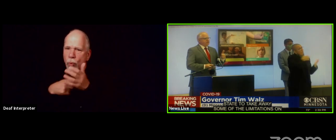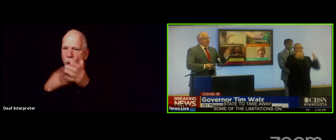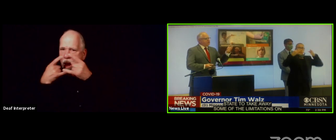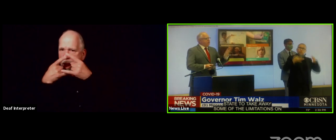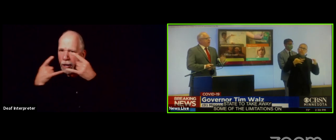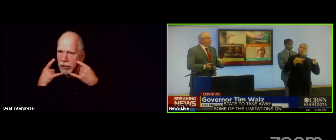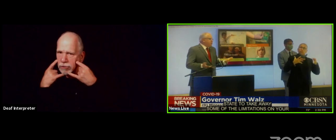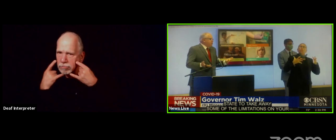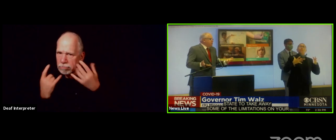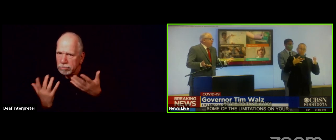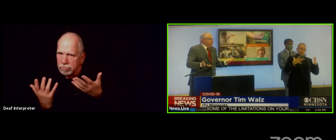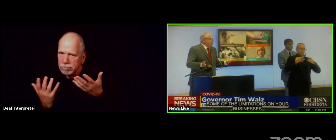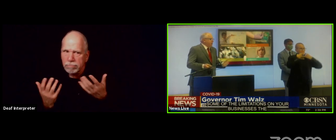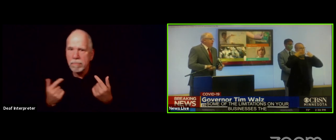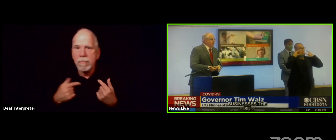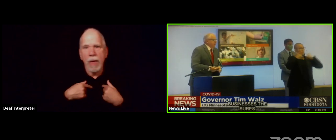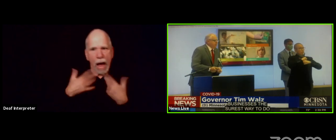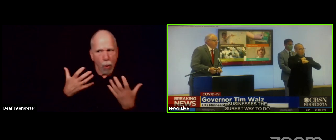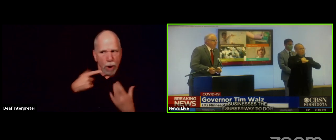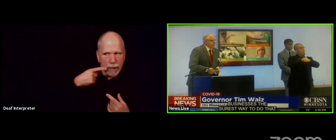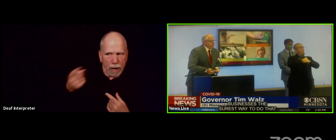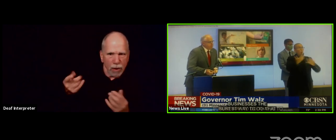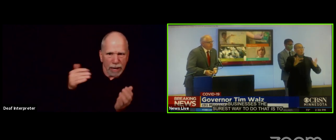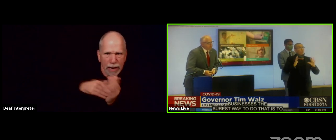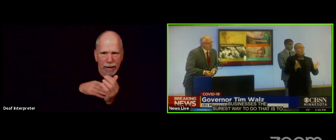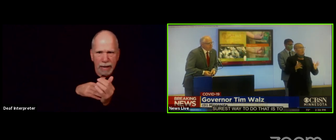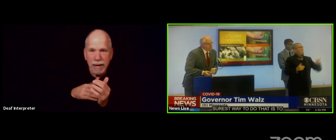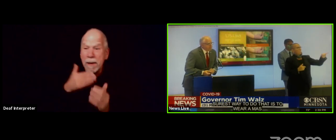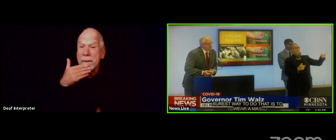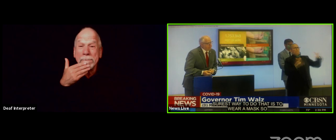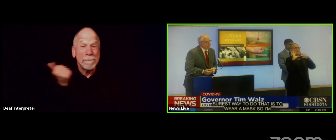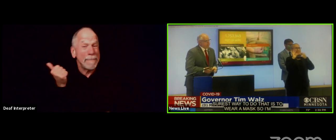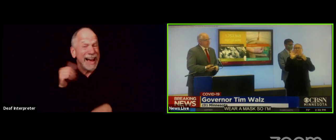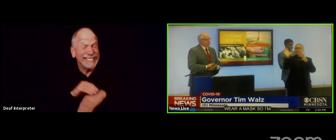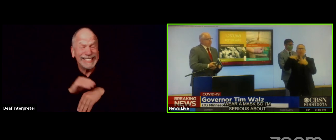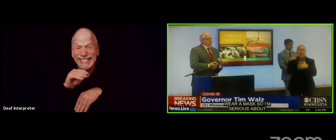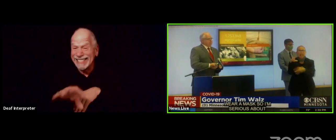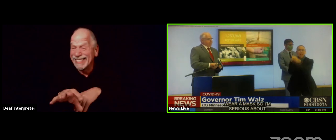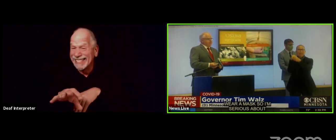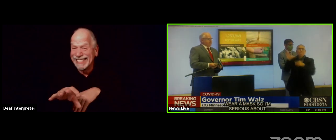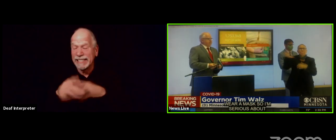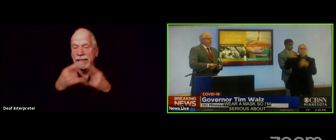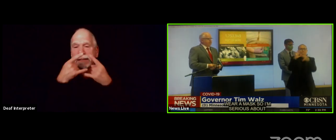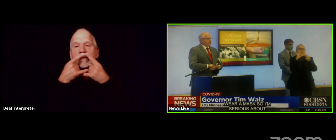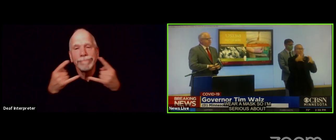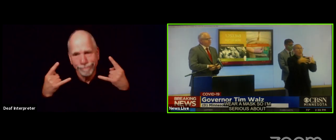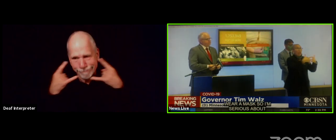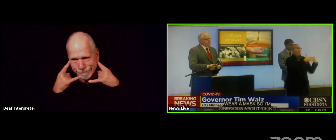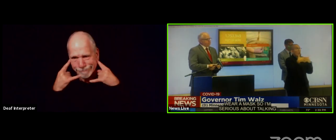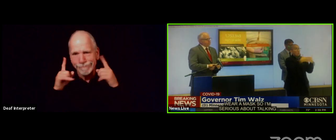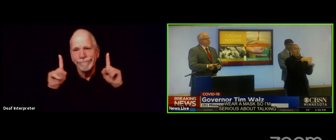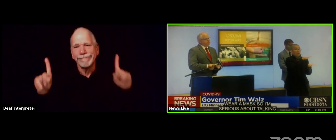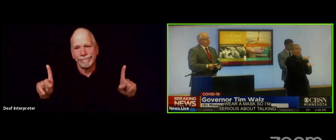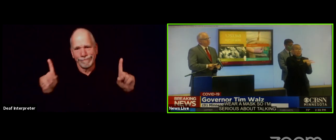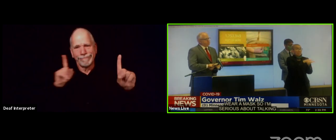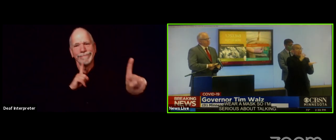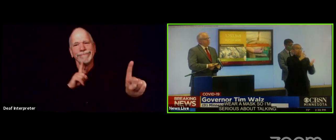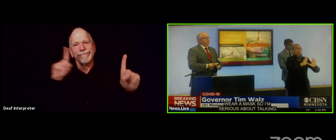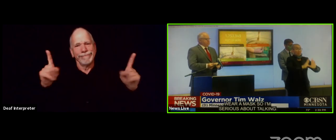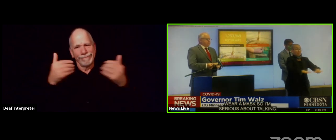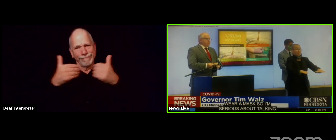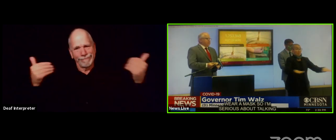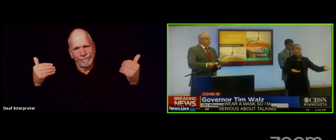do the mask. So I'm serious about talking about it. Just as a quick follow-up, that the American Academy of Pediatrics today talking about kids going back to school